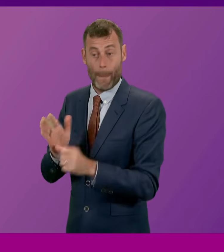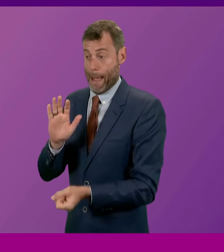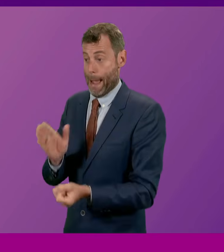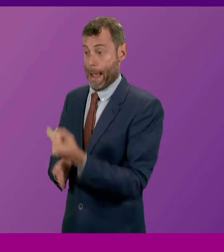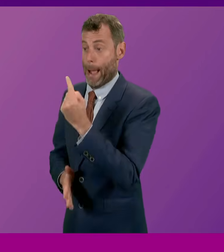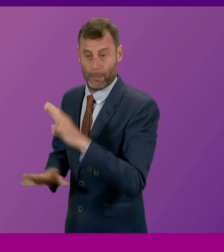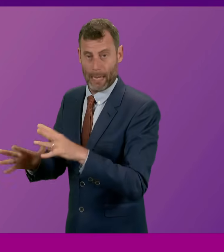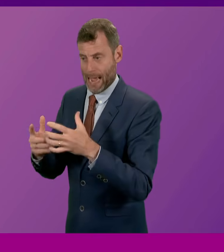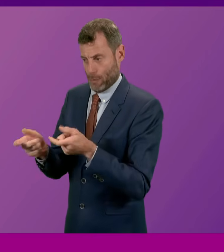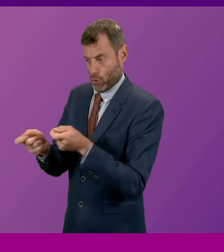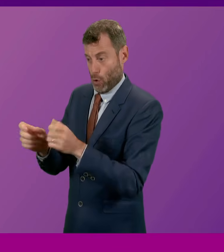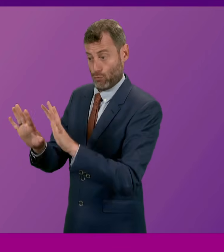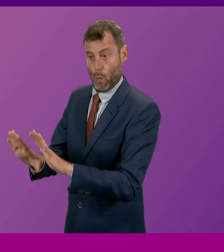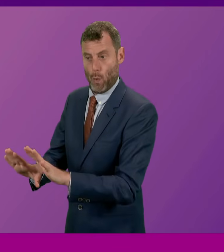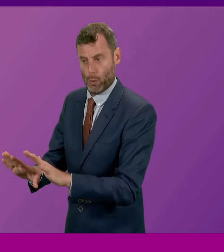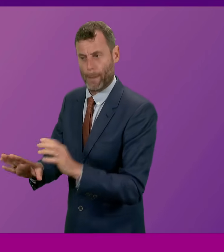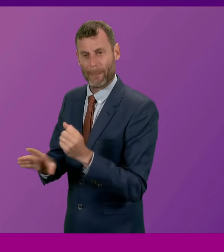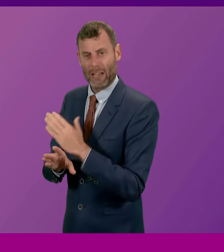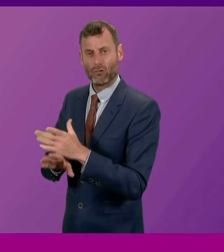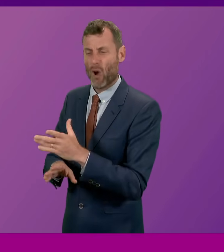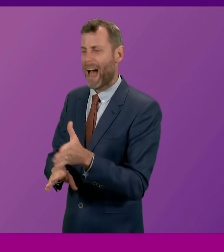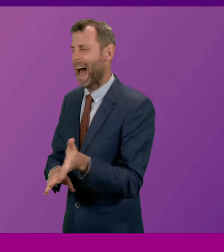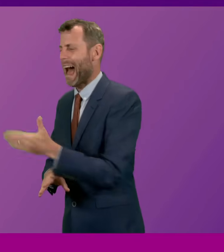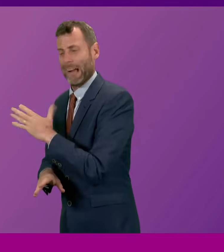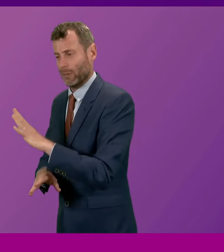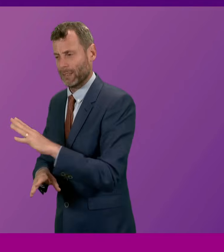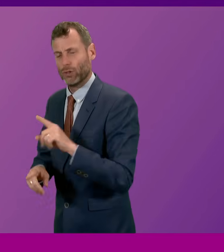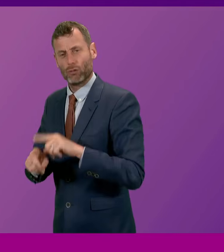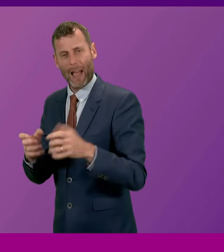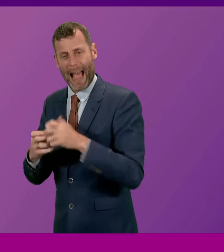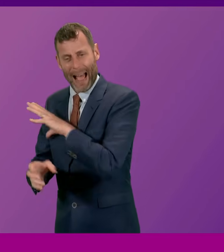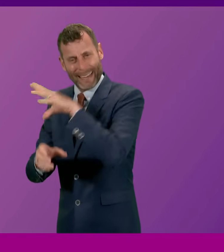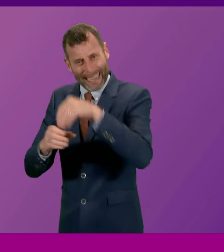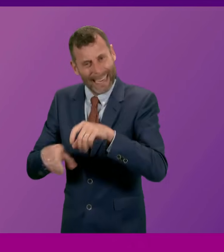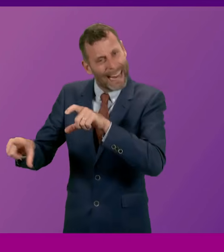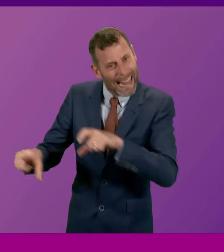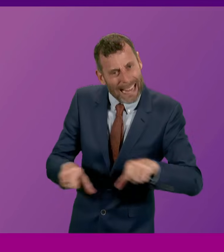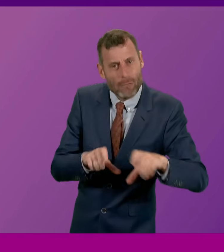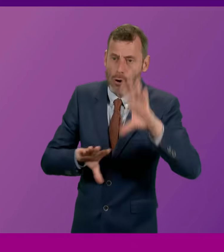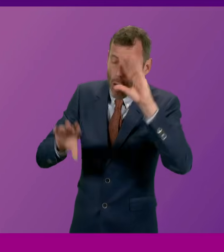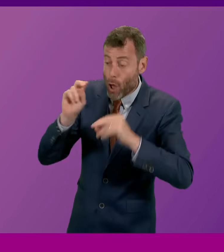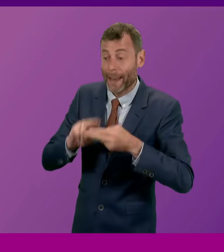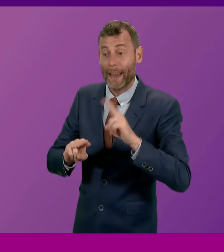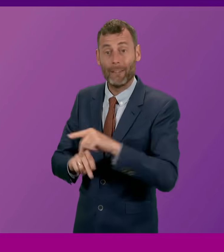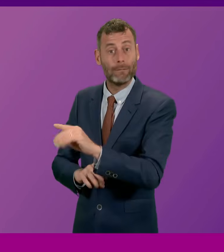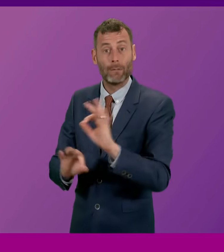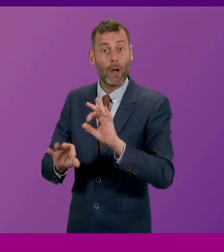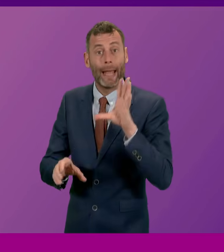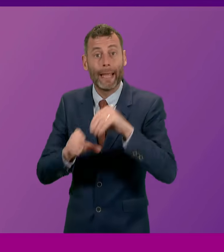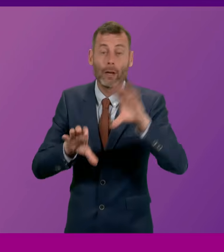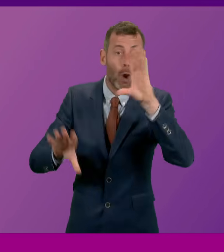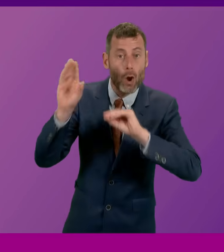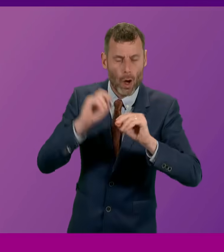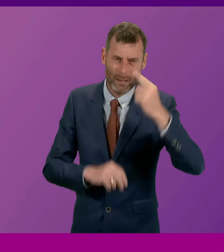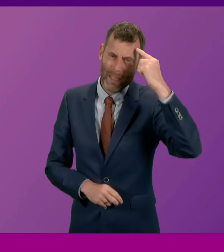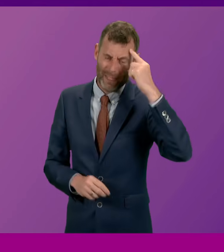ensure that young people can participate in their education, because if young people are unable to participate in their education, they are unlikely to go